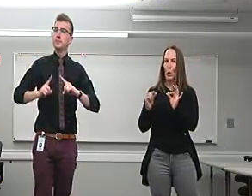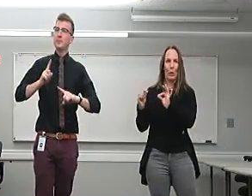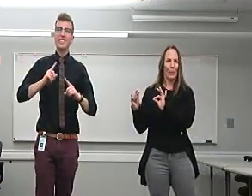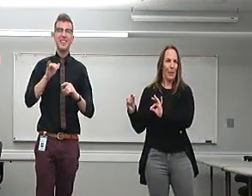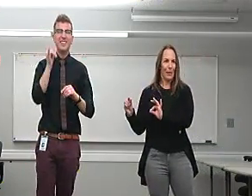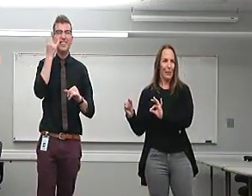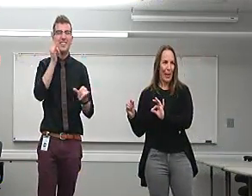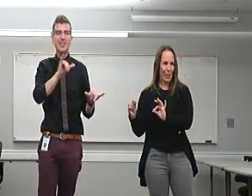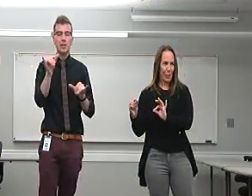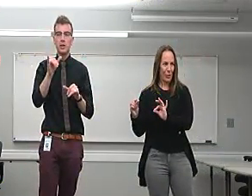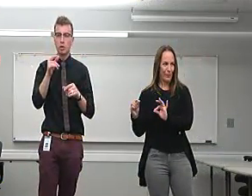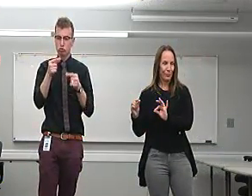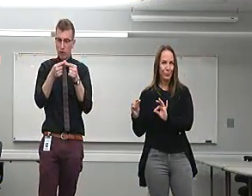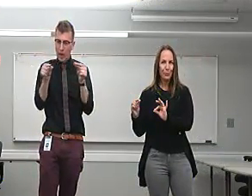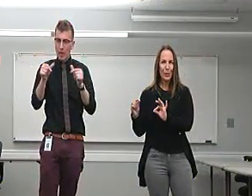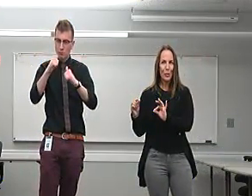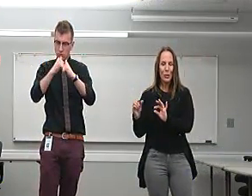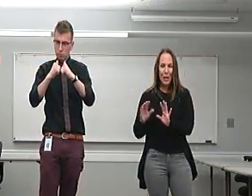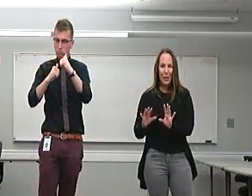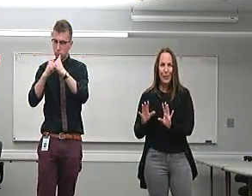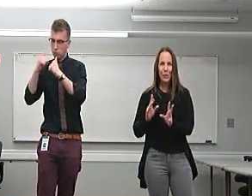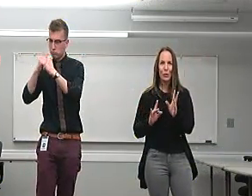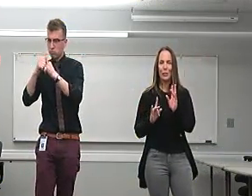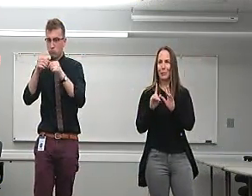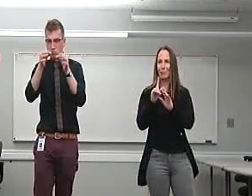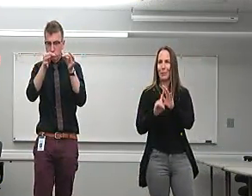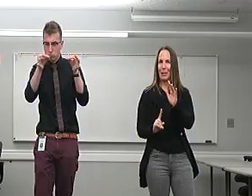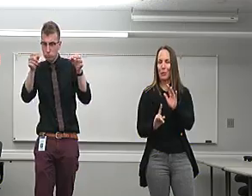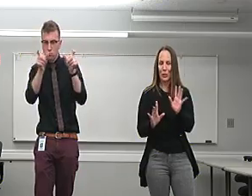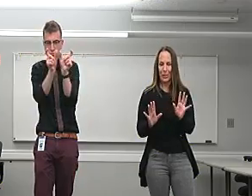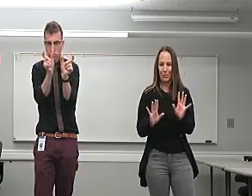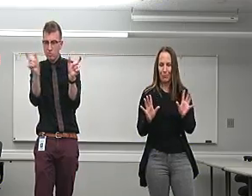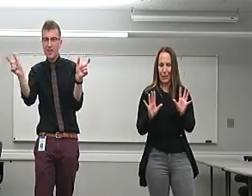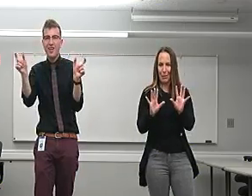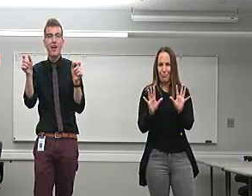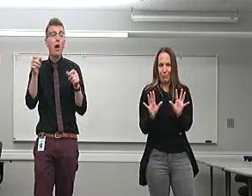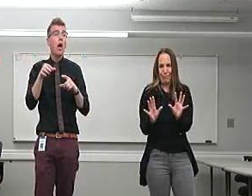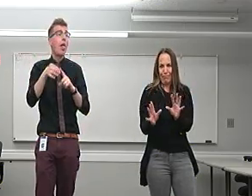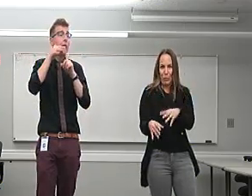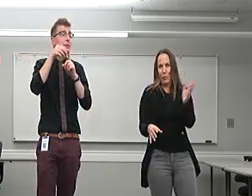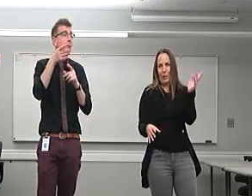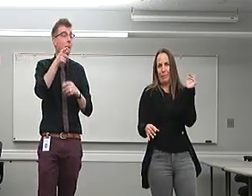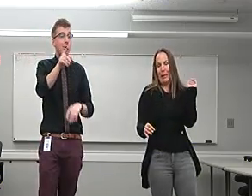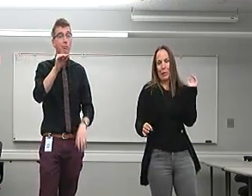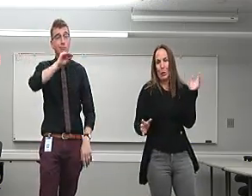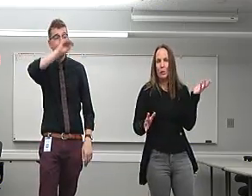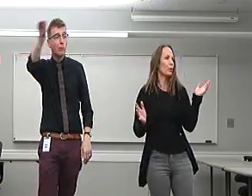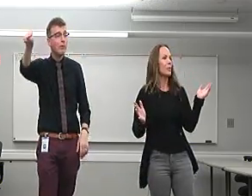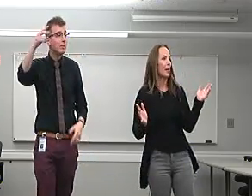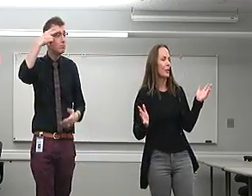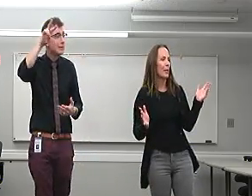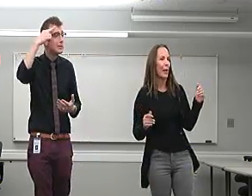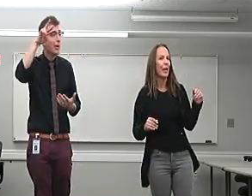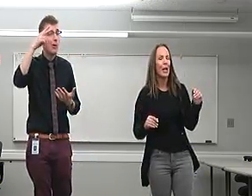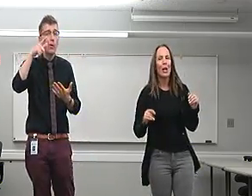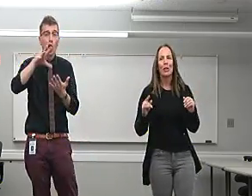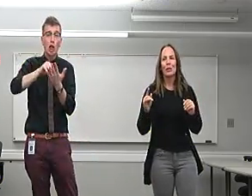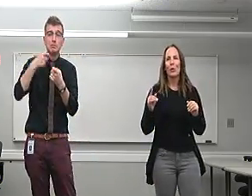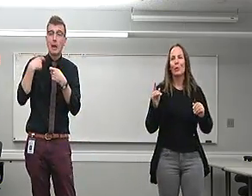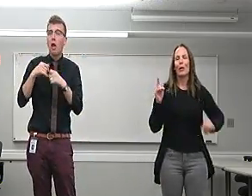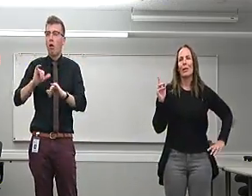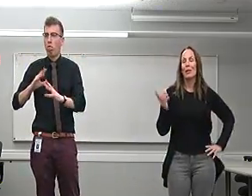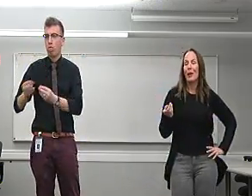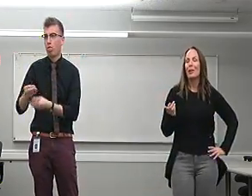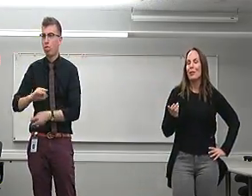Spanish. You're not, unless you're just immersed in you move to Mexico and you learn Spanish that way. So another thing